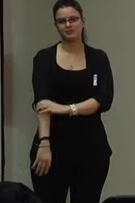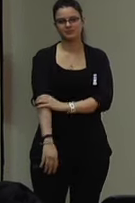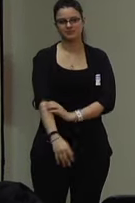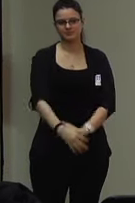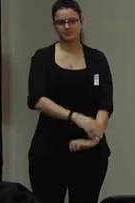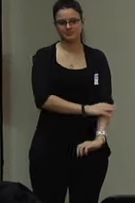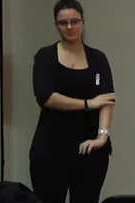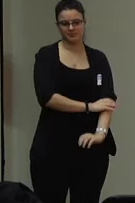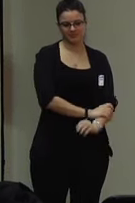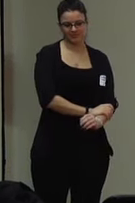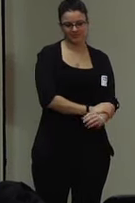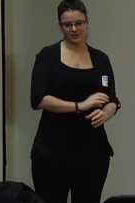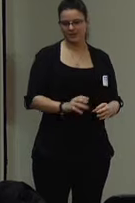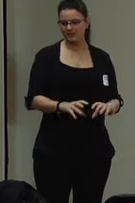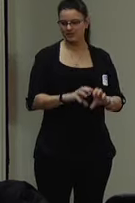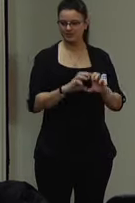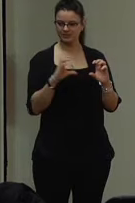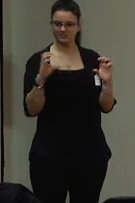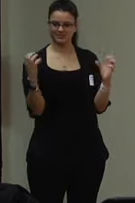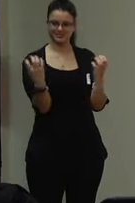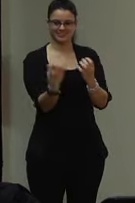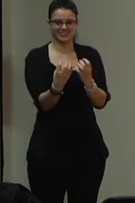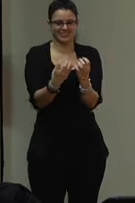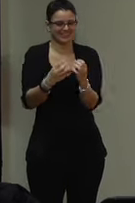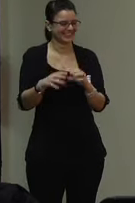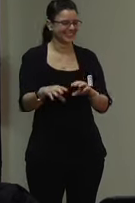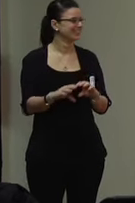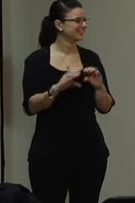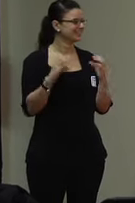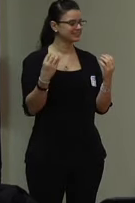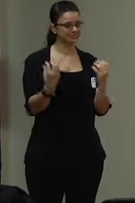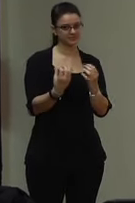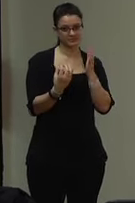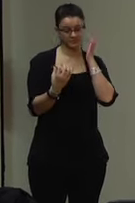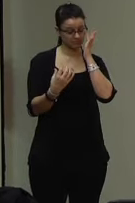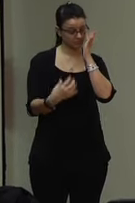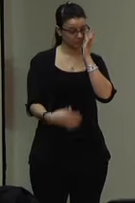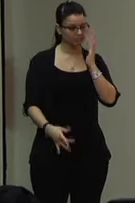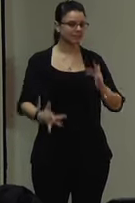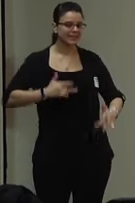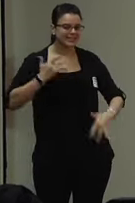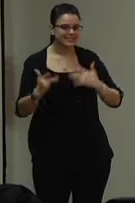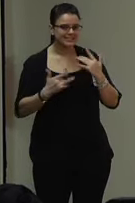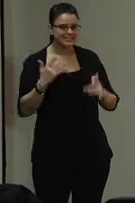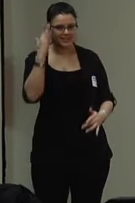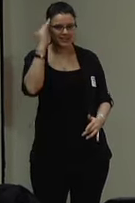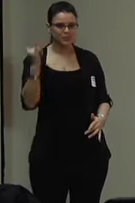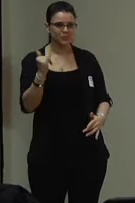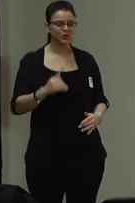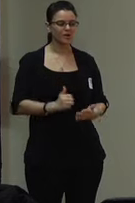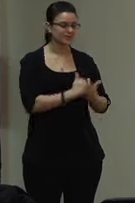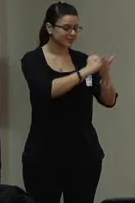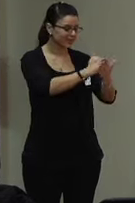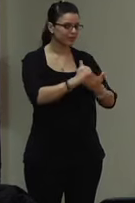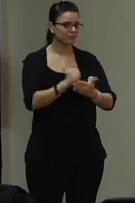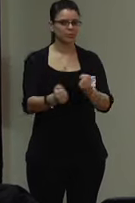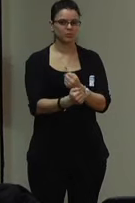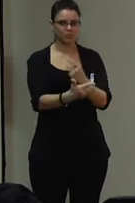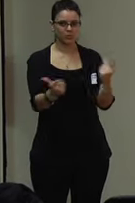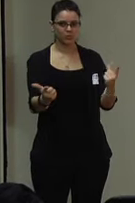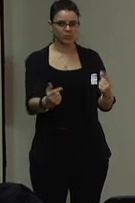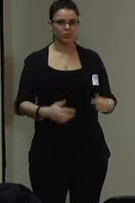Yummy Plants is. It's a community for you. And I'm really excited to be here today and to share some tips with you that have worked for me